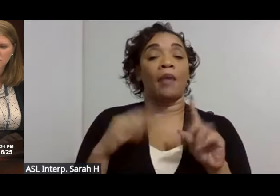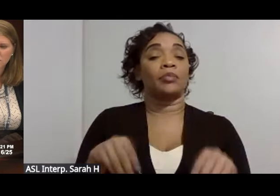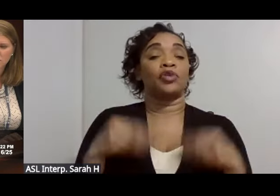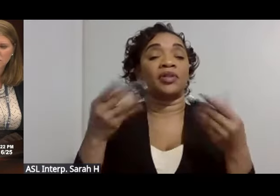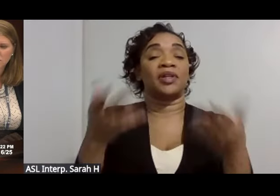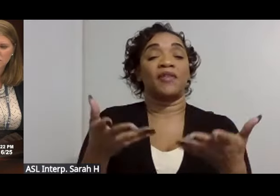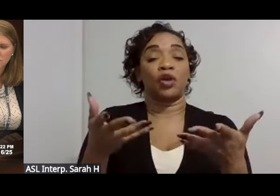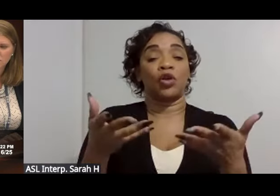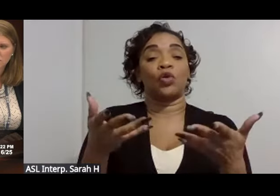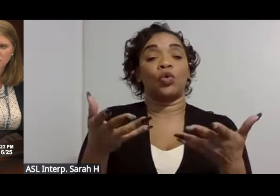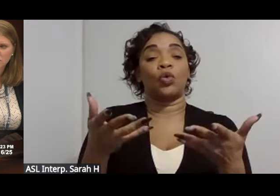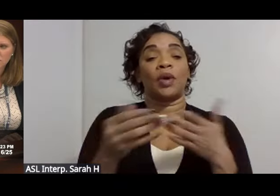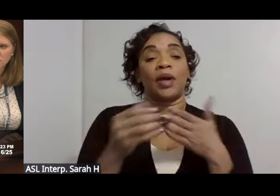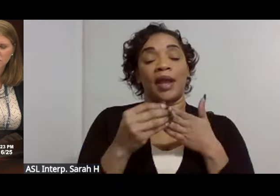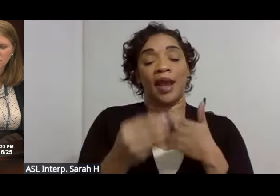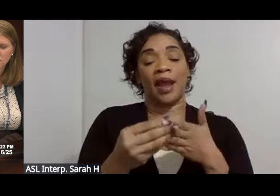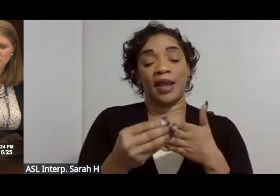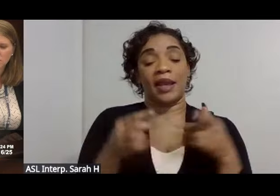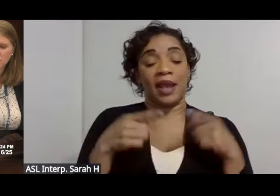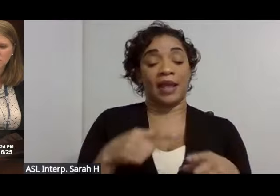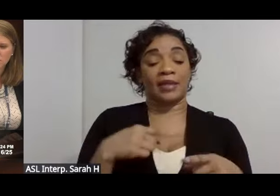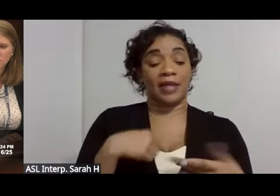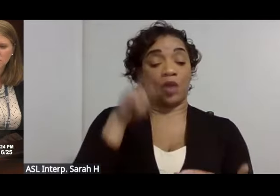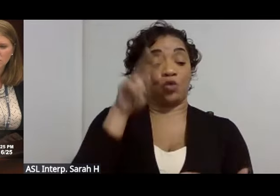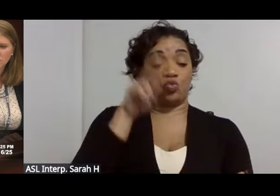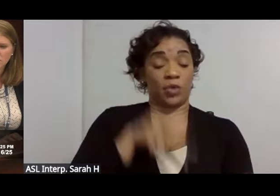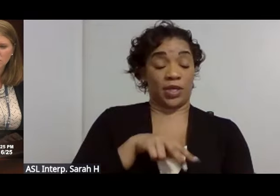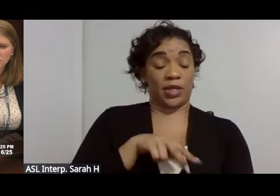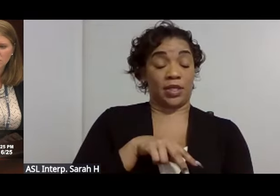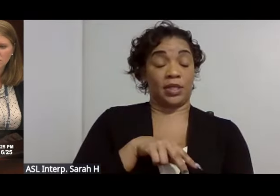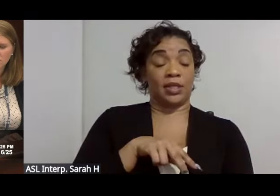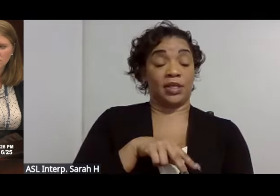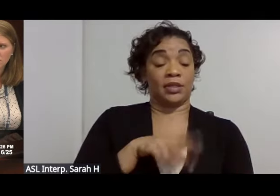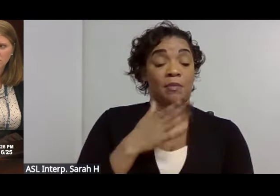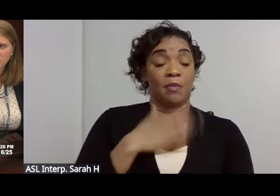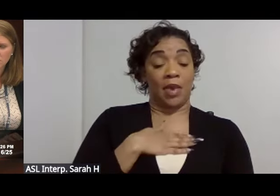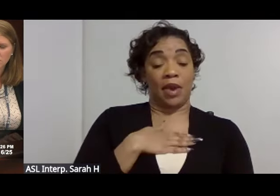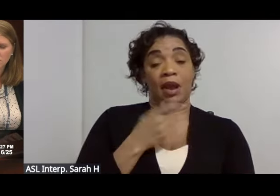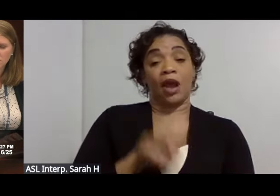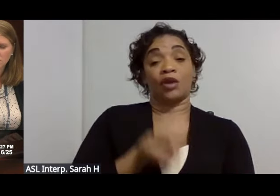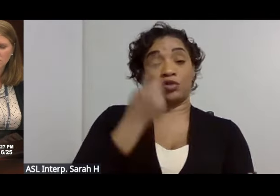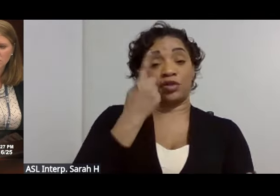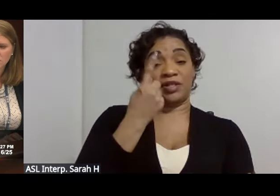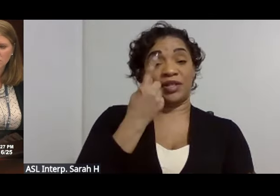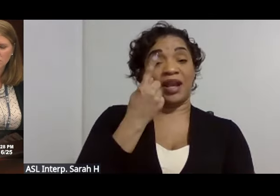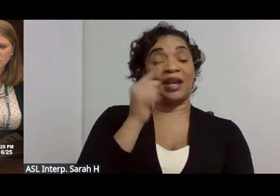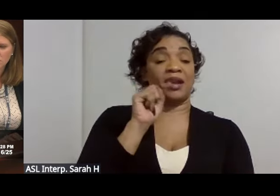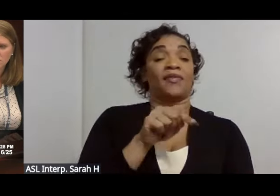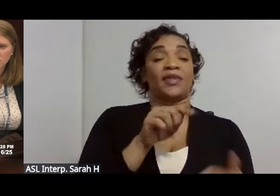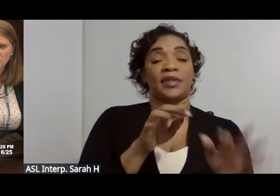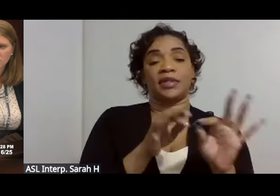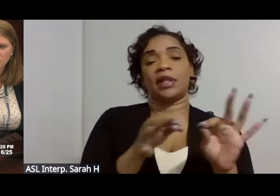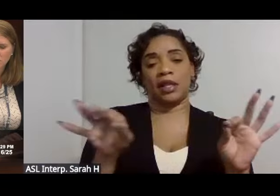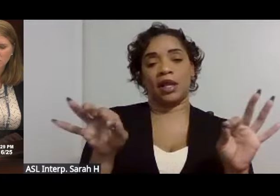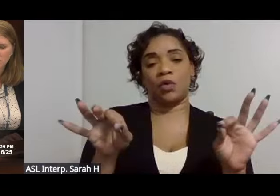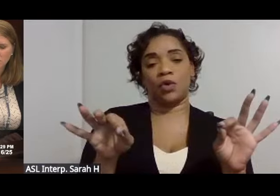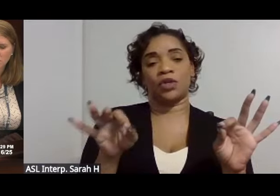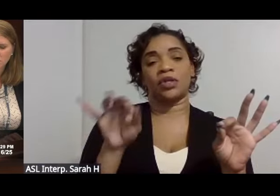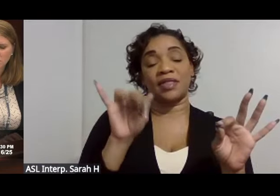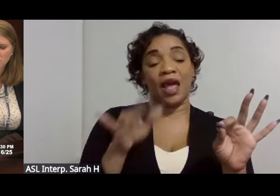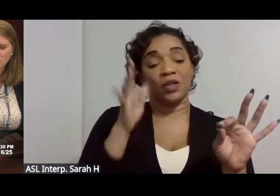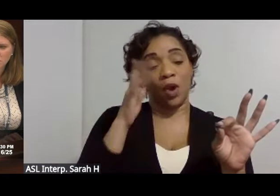as I read the petition as it's presented, that is the language that I would point to support why